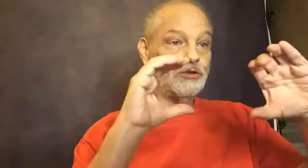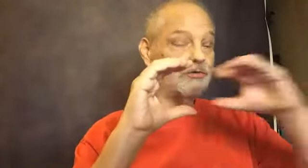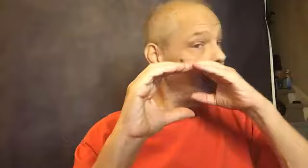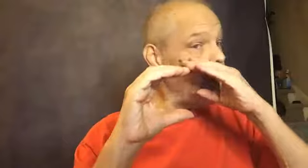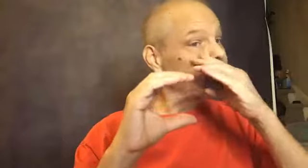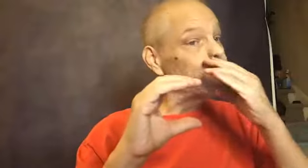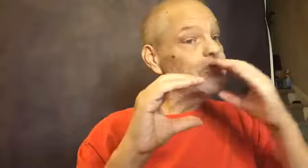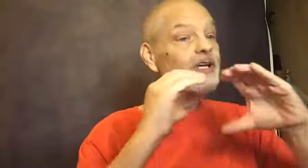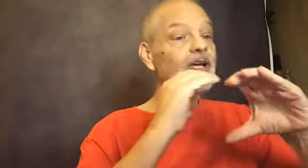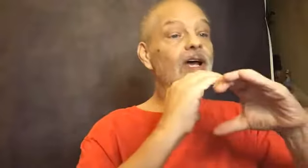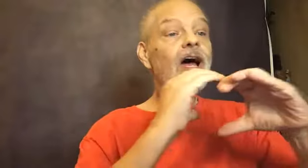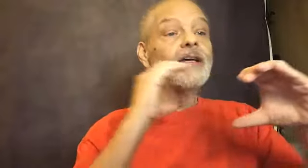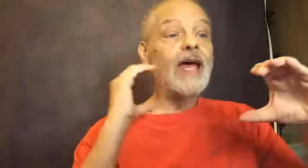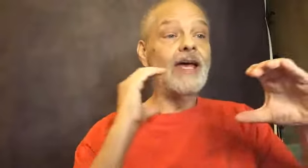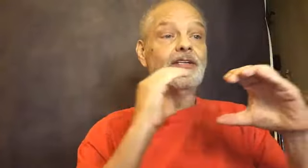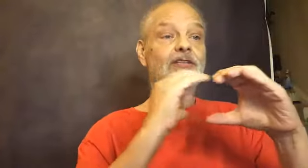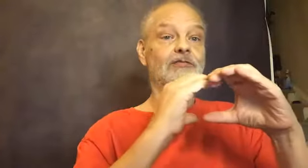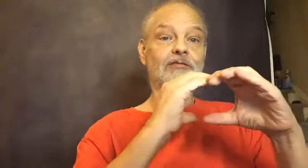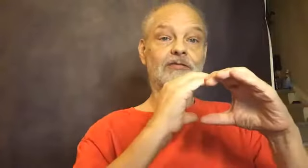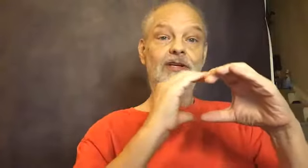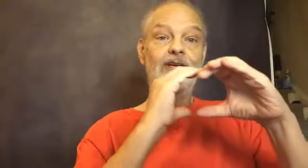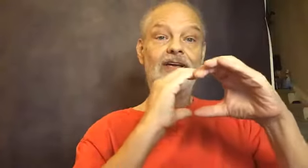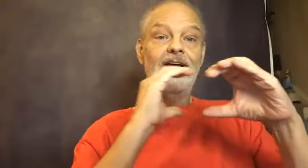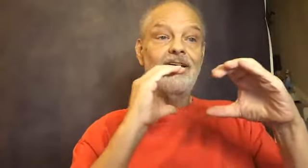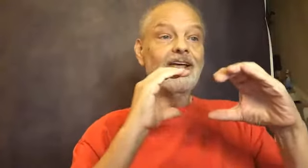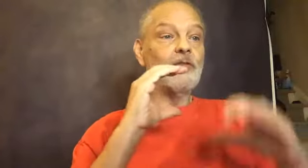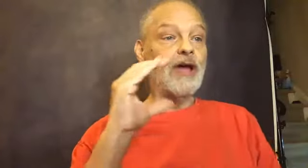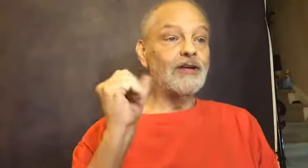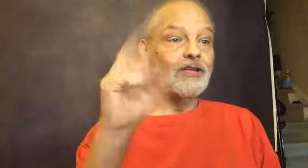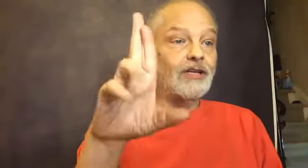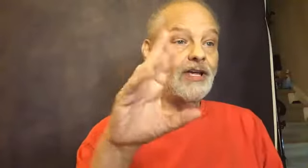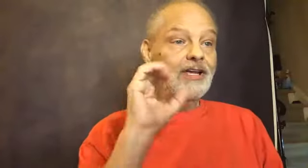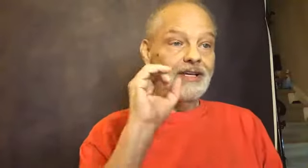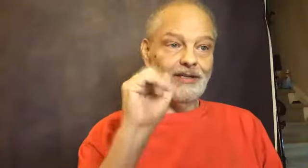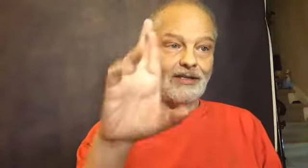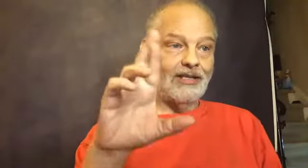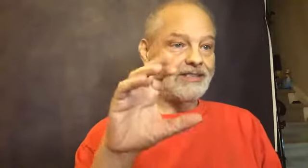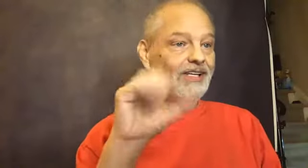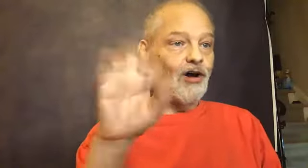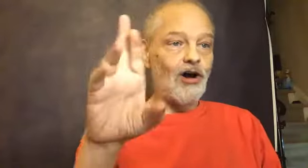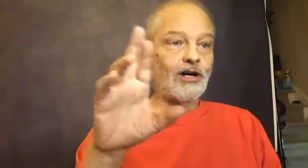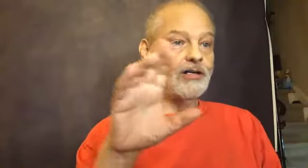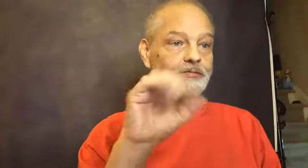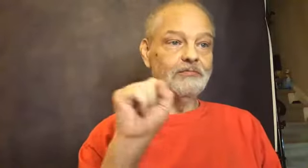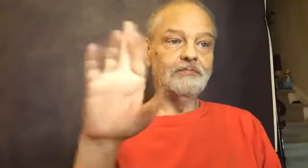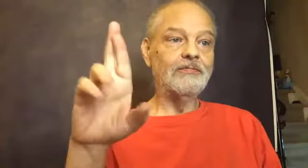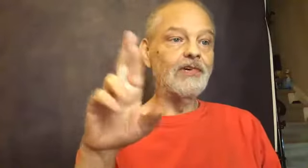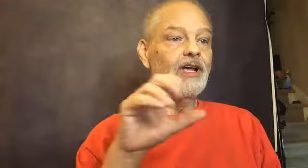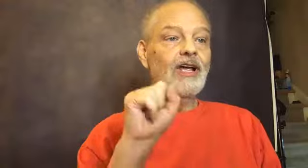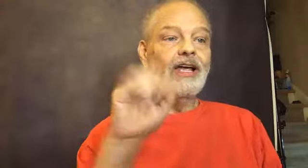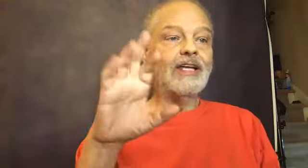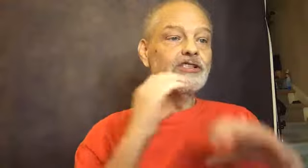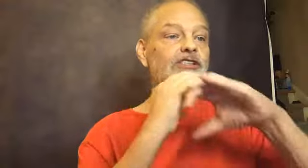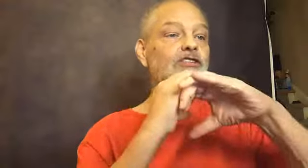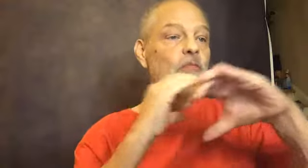with two C hand shapes. Again, compared to CR, it's just so much